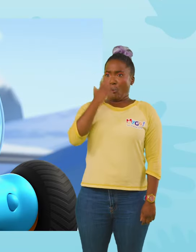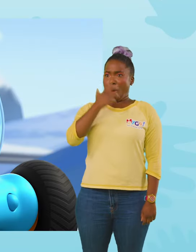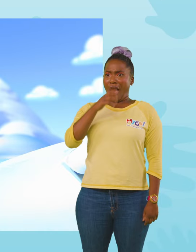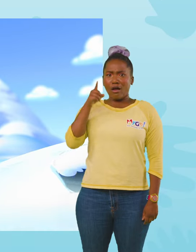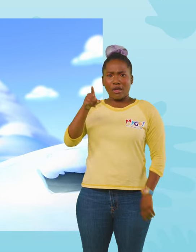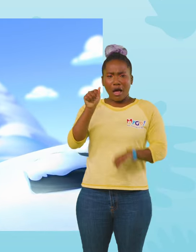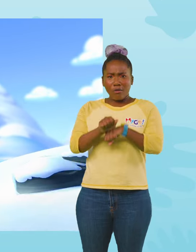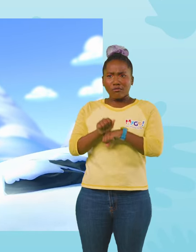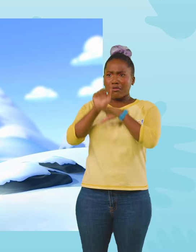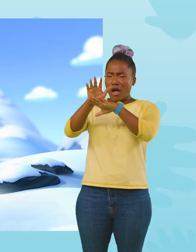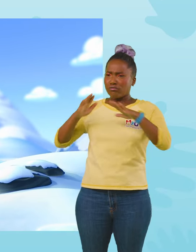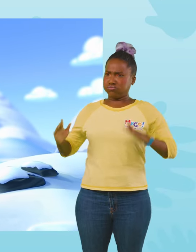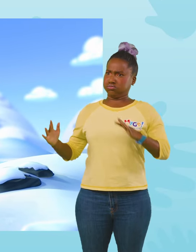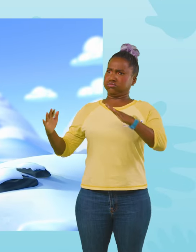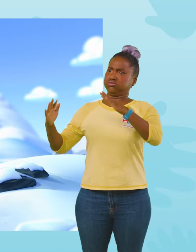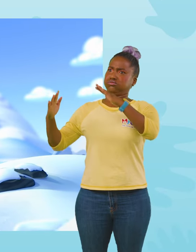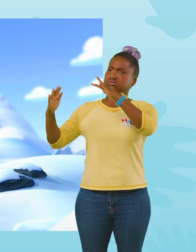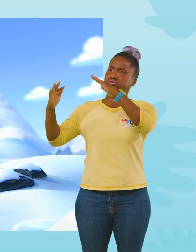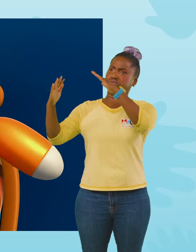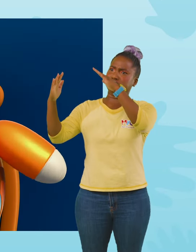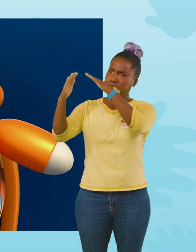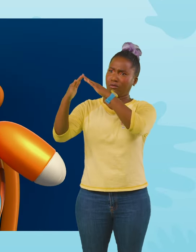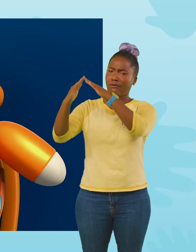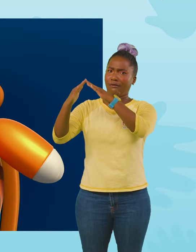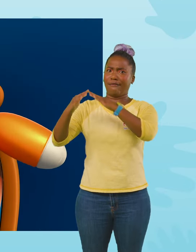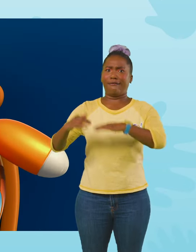Wow, that's a pretty tall mountain.